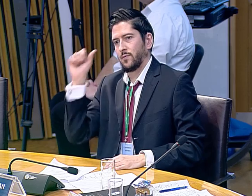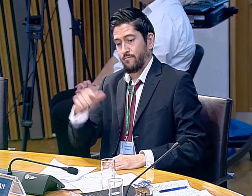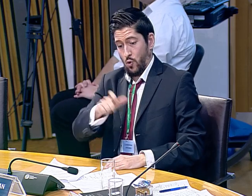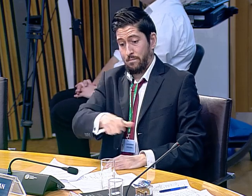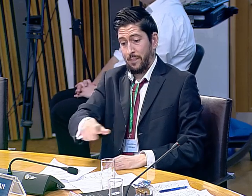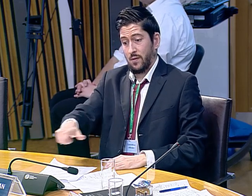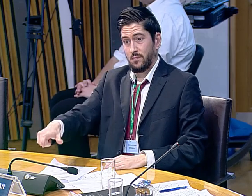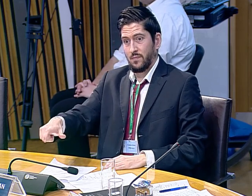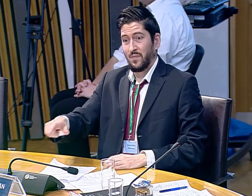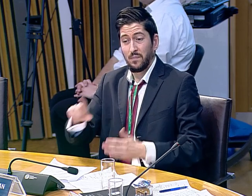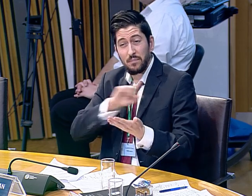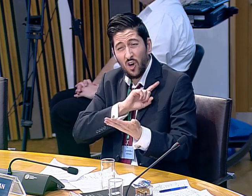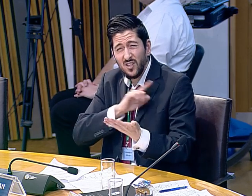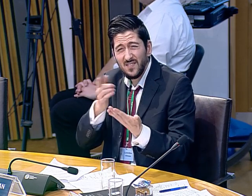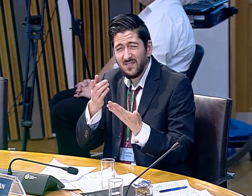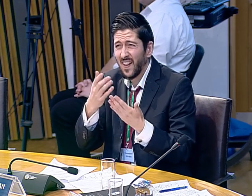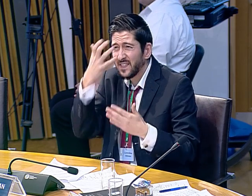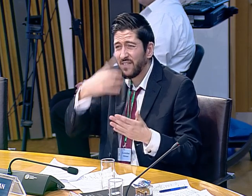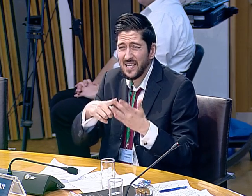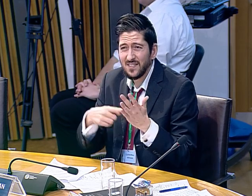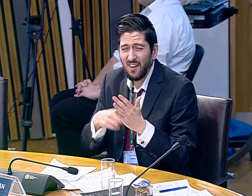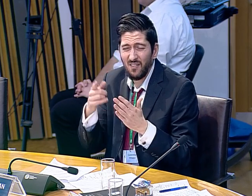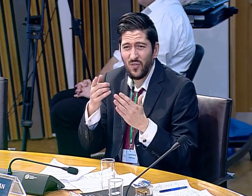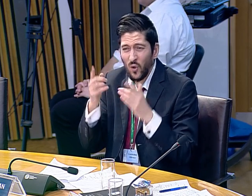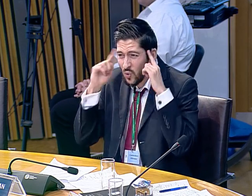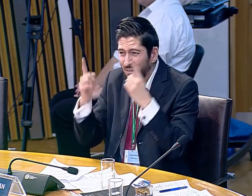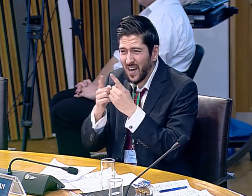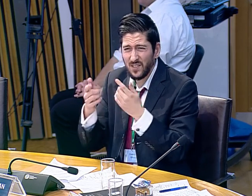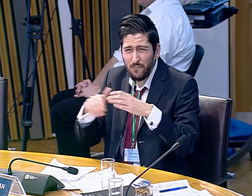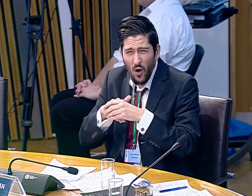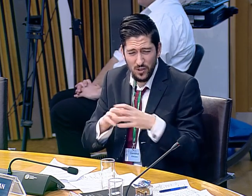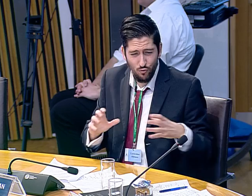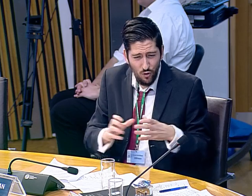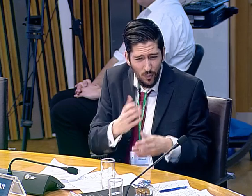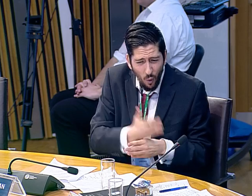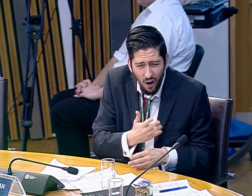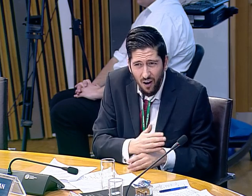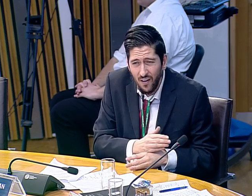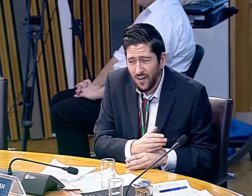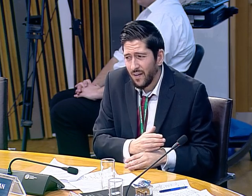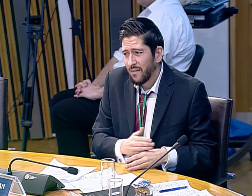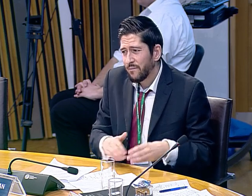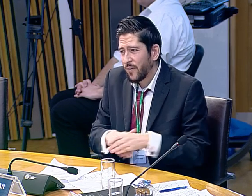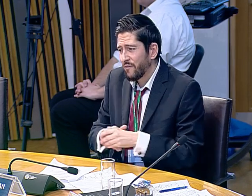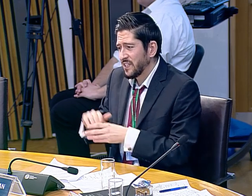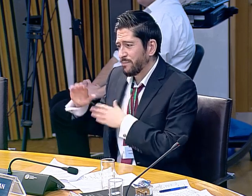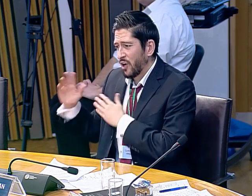And I think for all the people who would engage at all with that deaf student, to be given deaf awareness training would be really